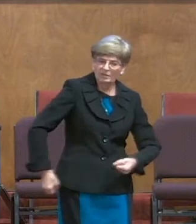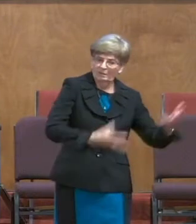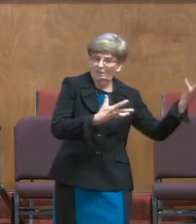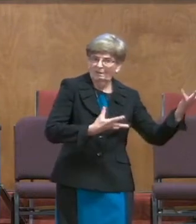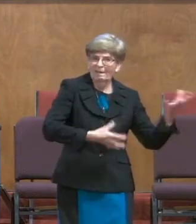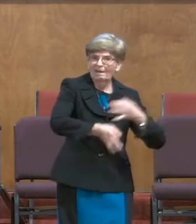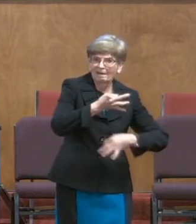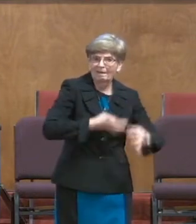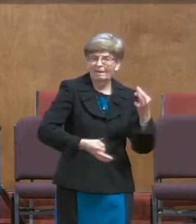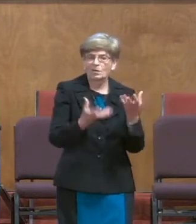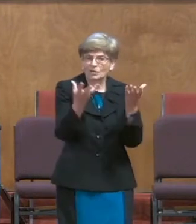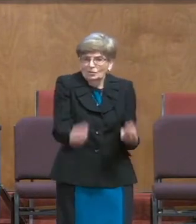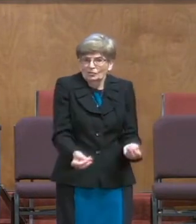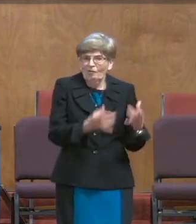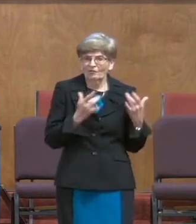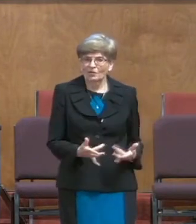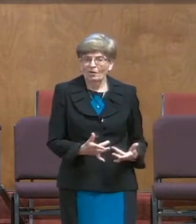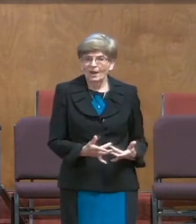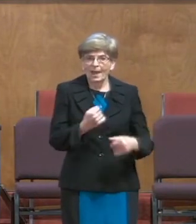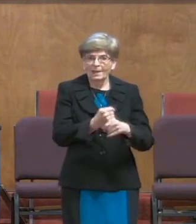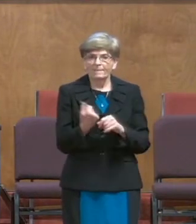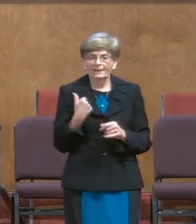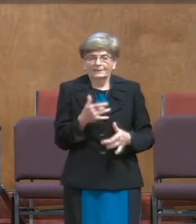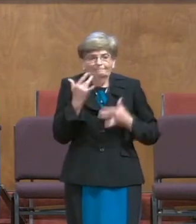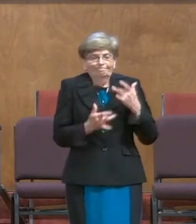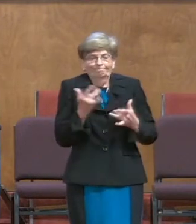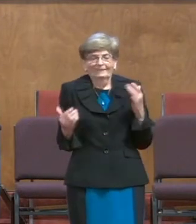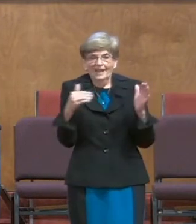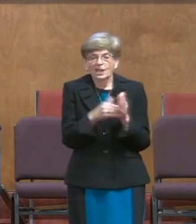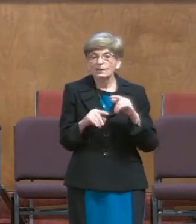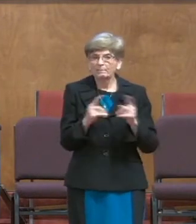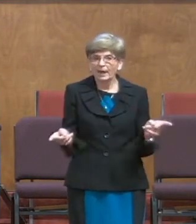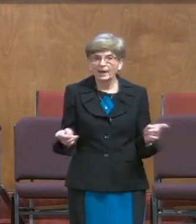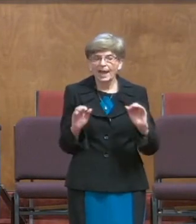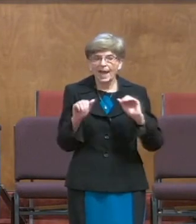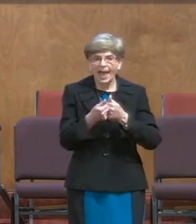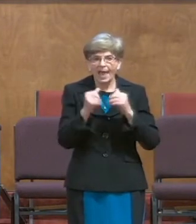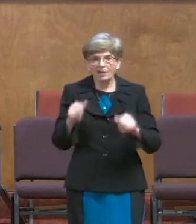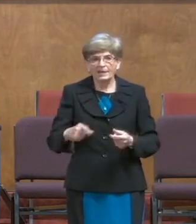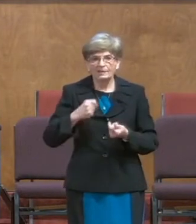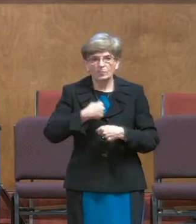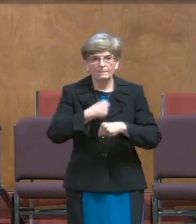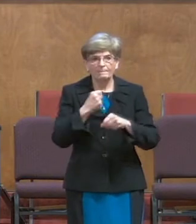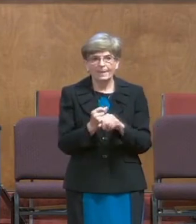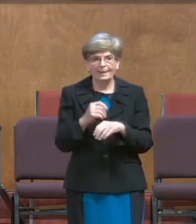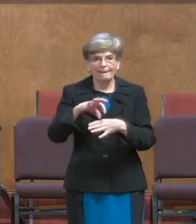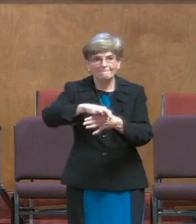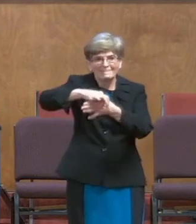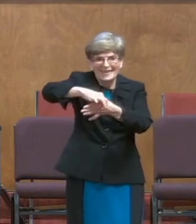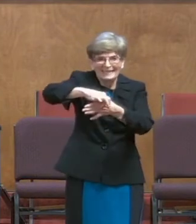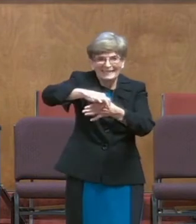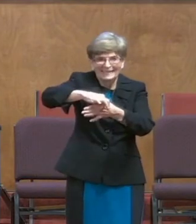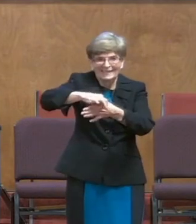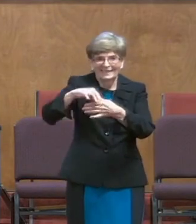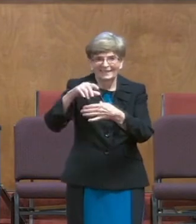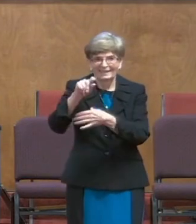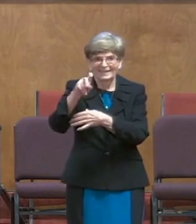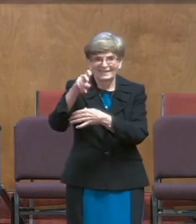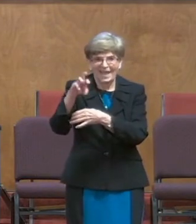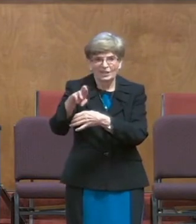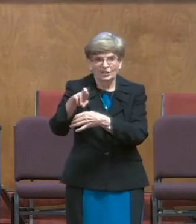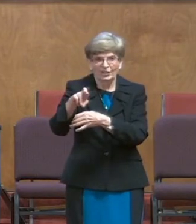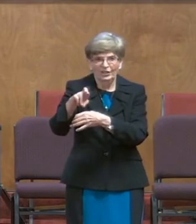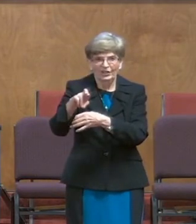us again. He wants to revitalize us. But friends, how do you make meat tender? You got to beat it to